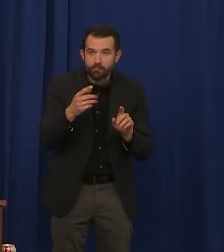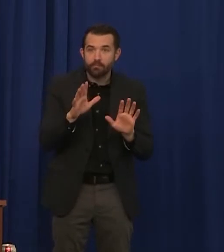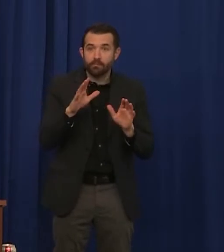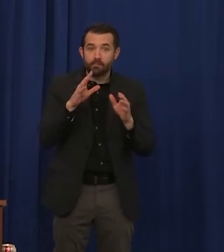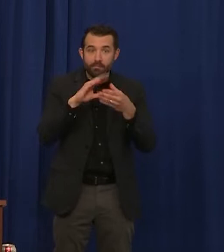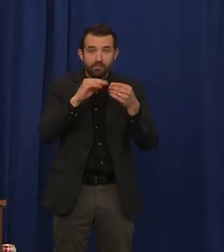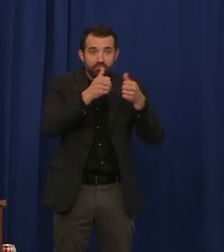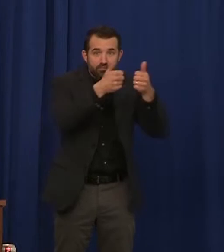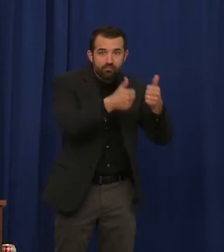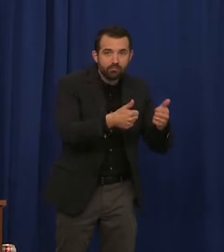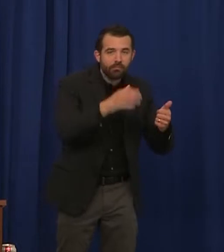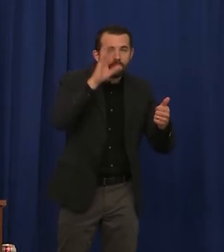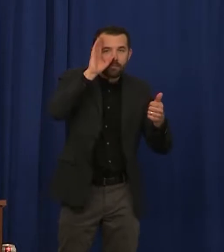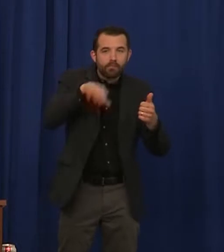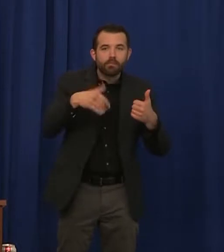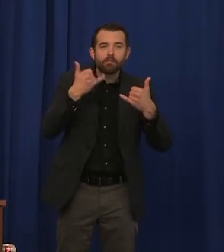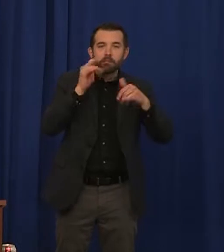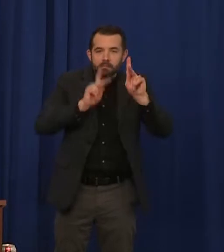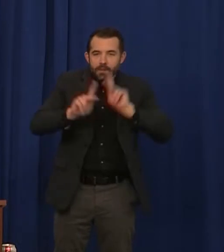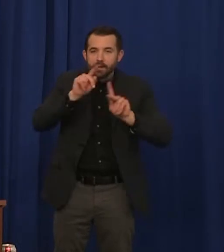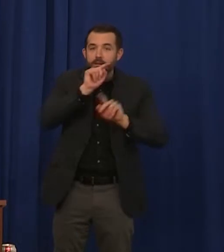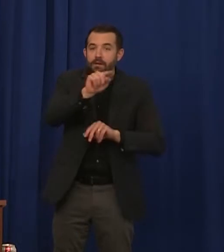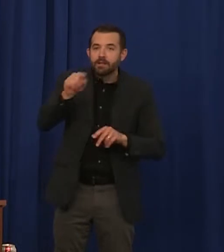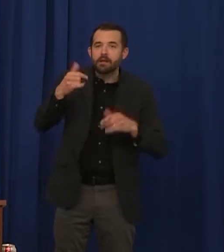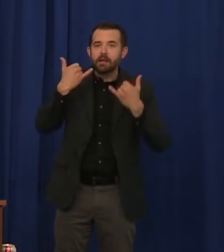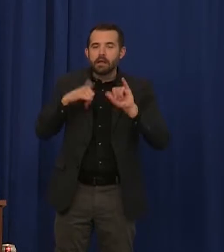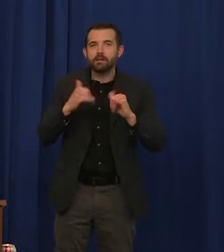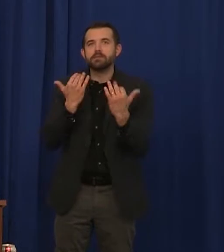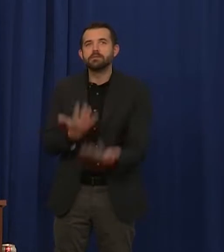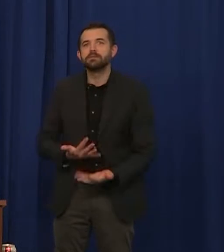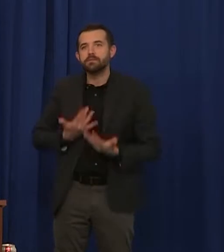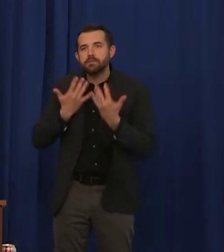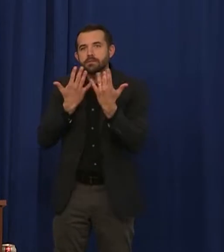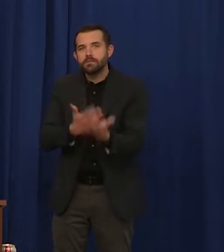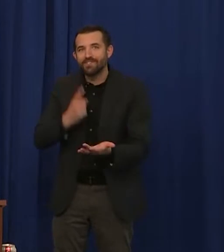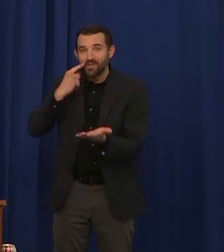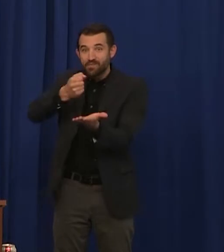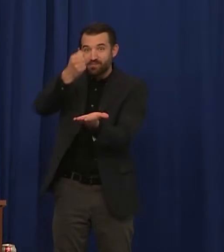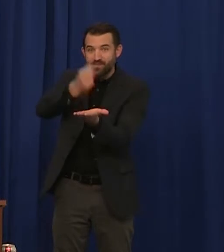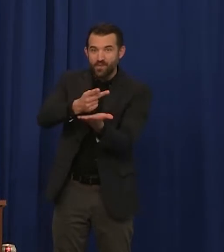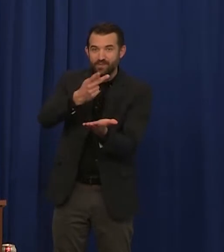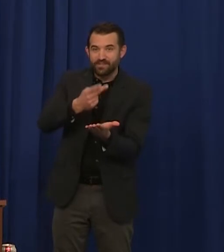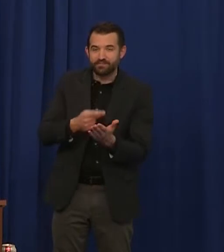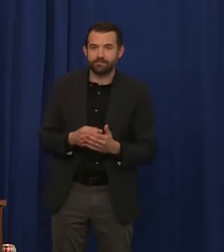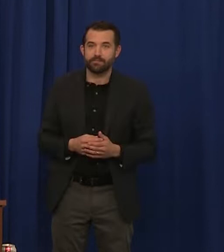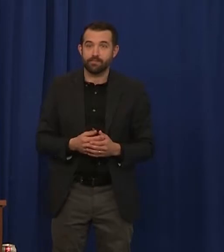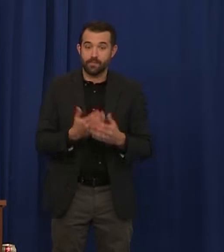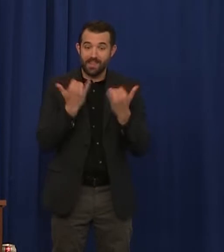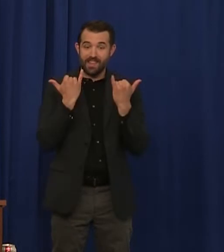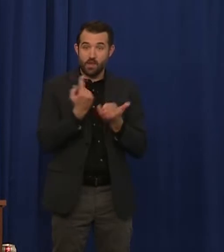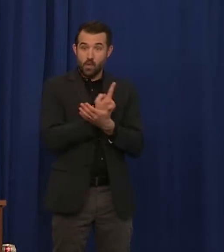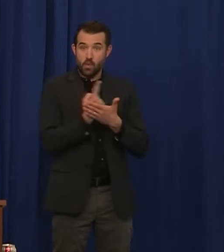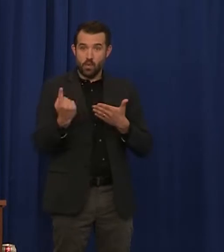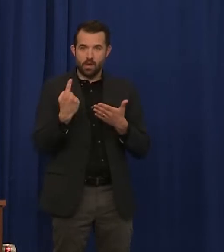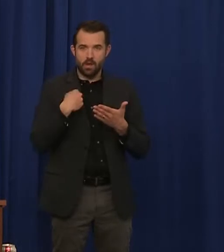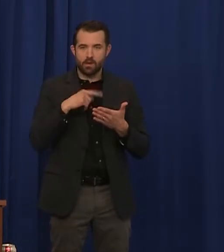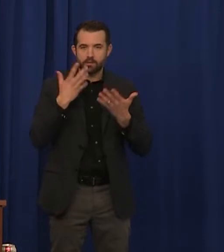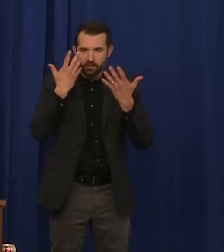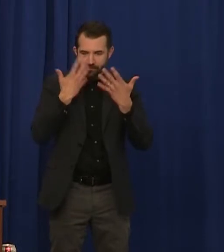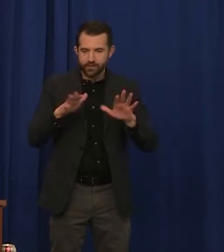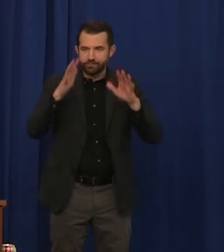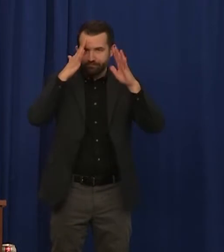and who are waiting for their applications to be approved. Earlier this week, I made the decision